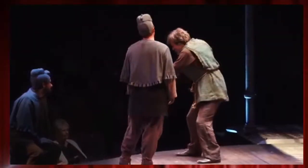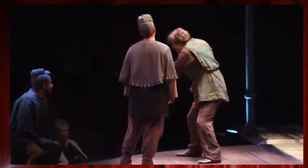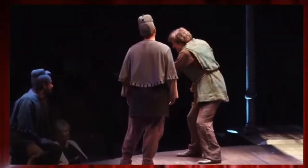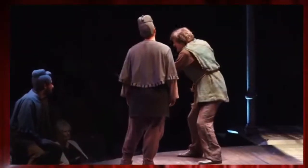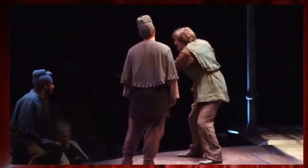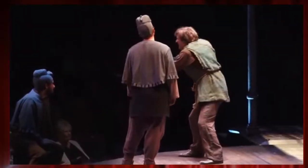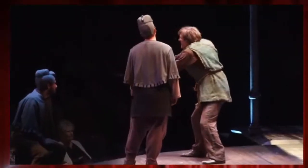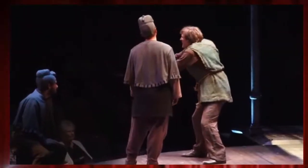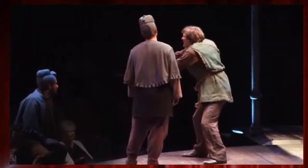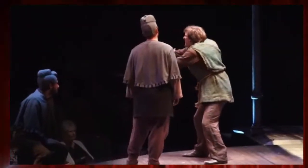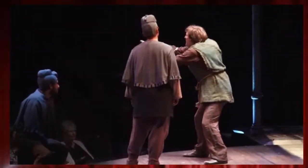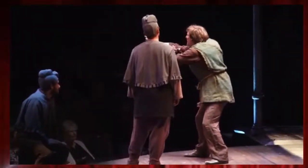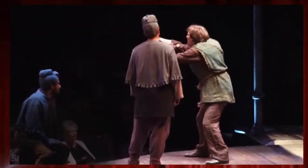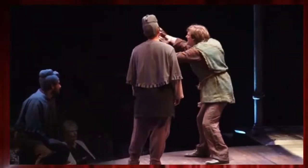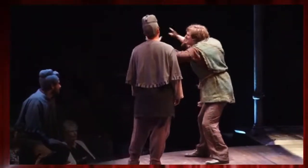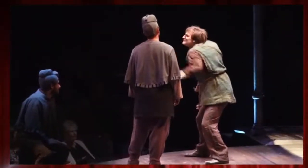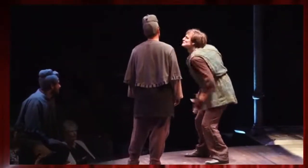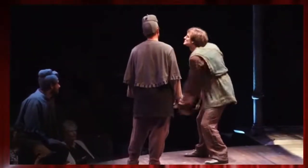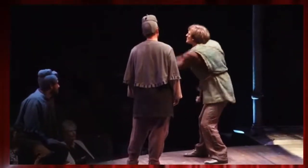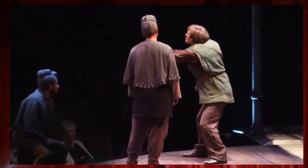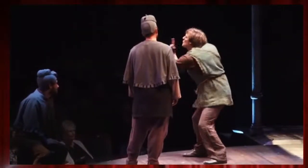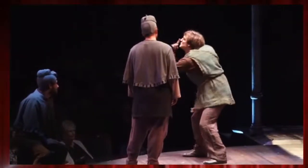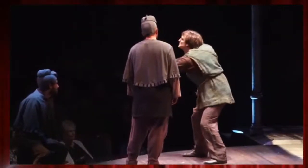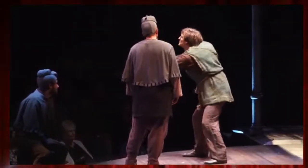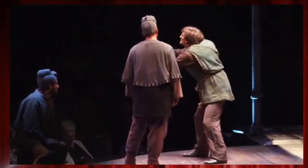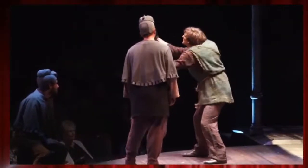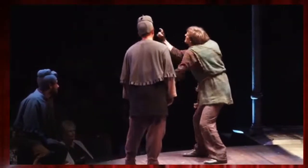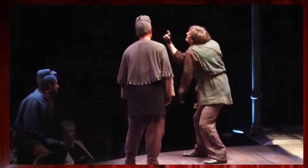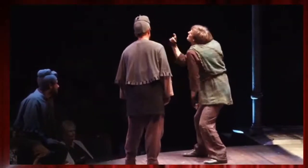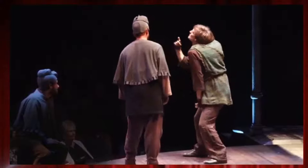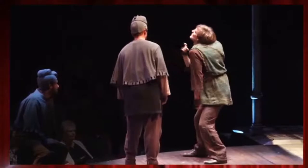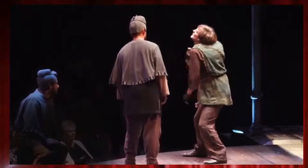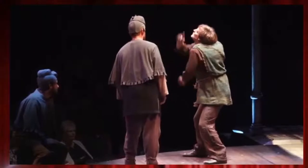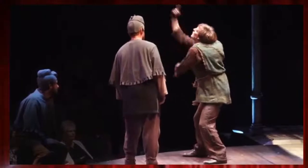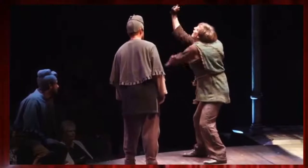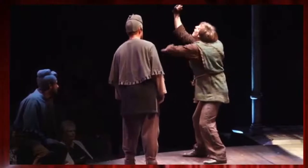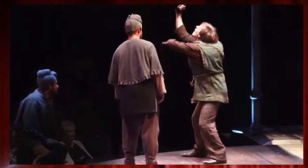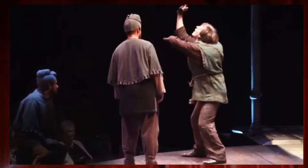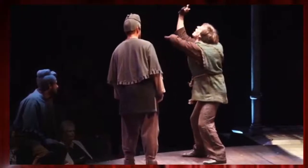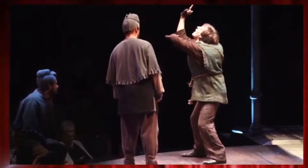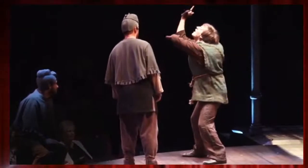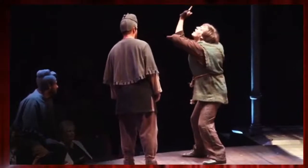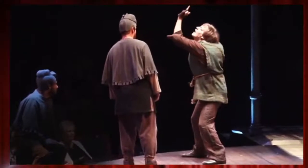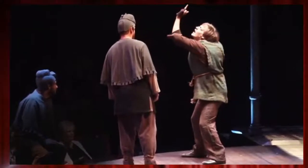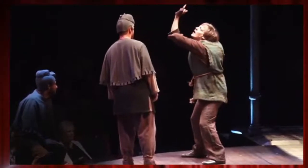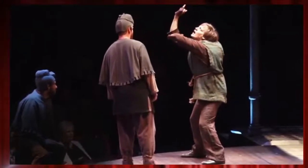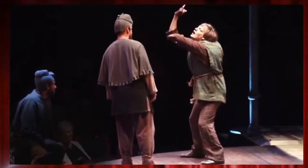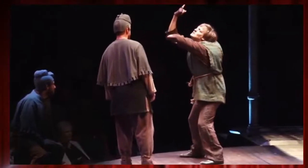what I'd dare, just to live.